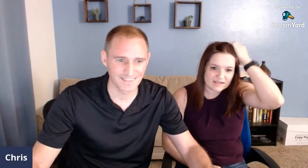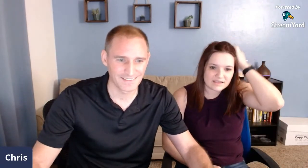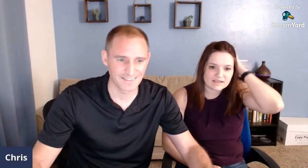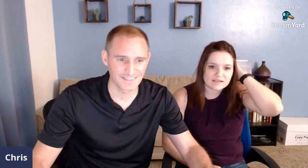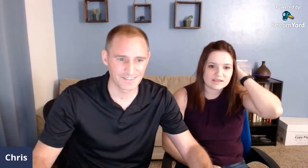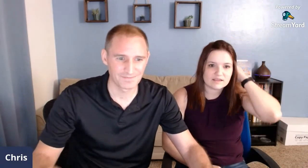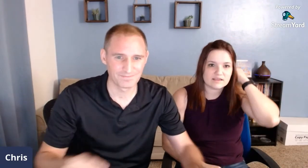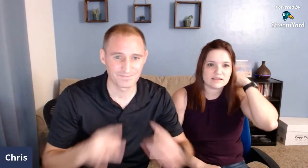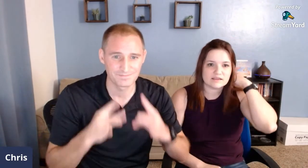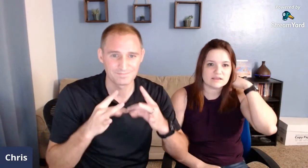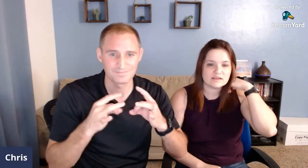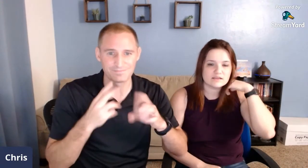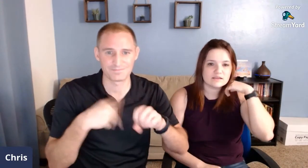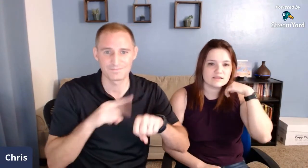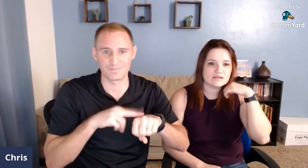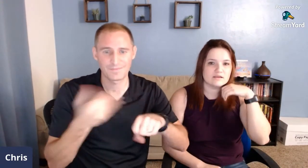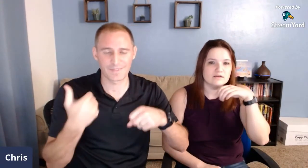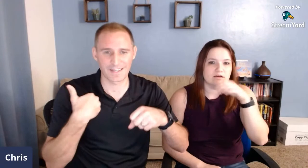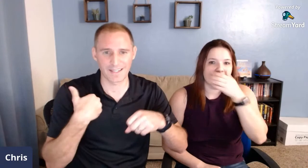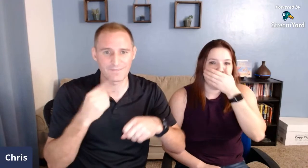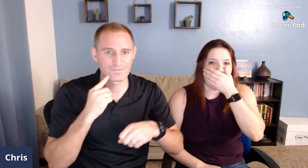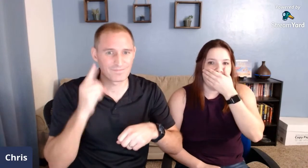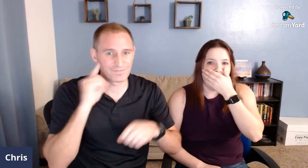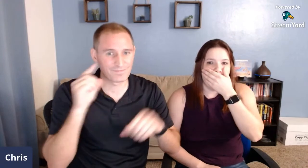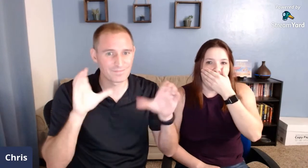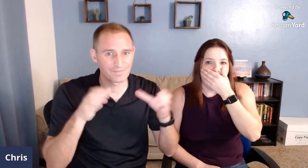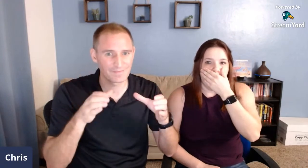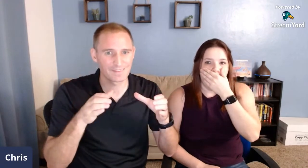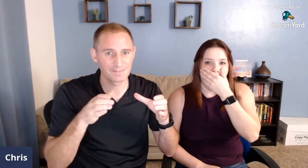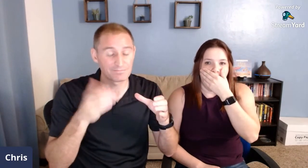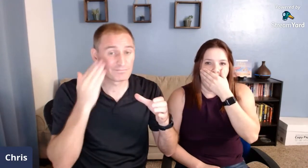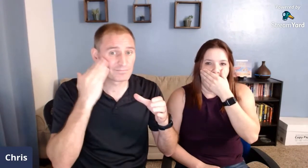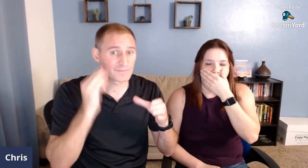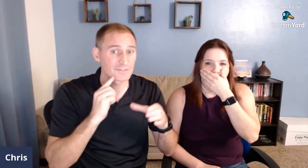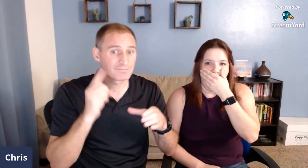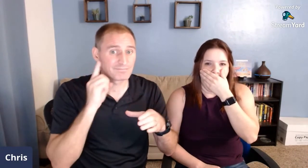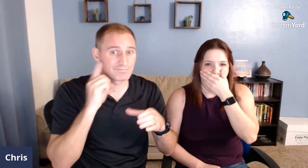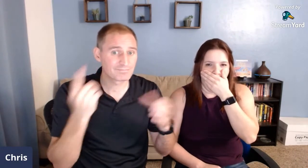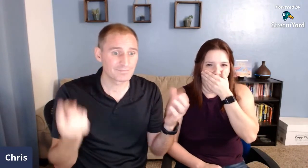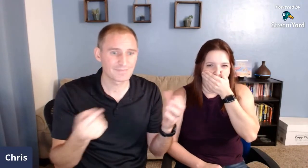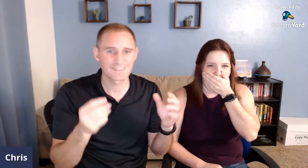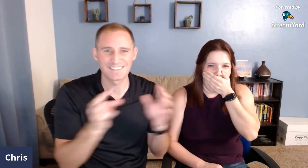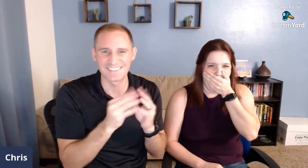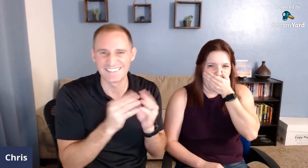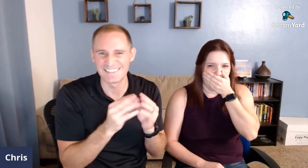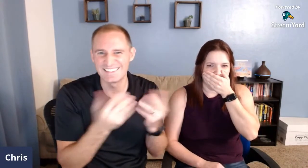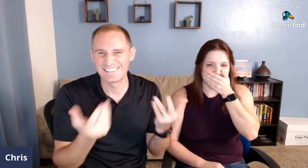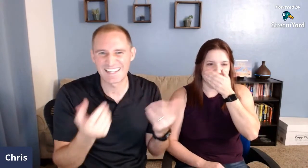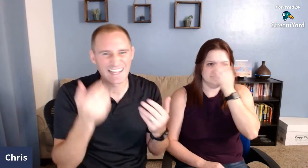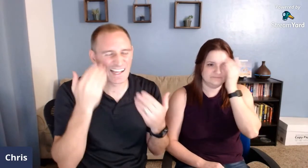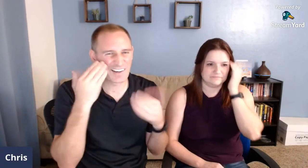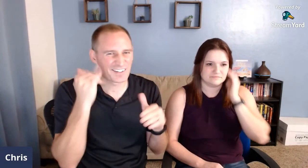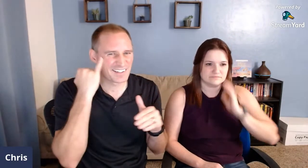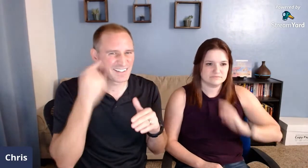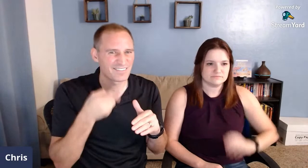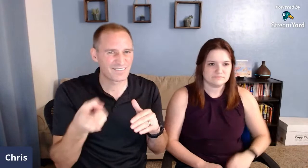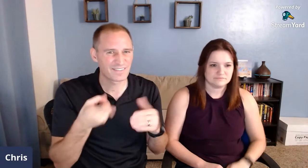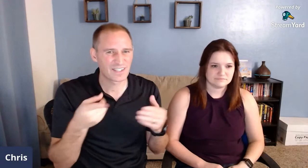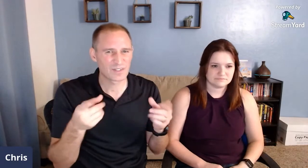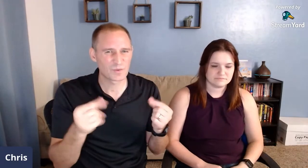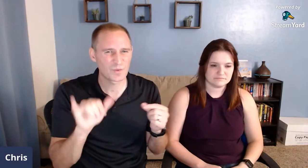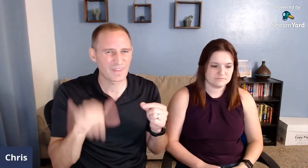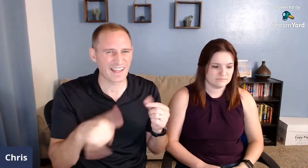Starbucks usually have deaf get-togethers, deaf meets. I don't know if they're doing it right now because of the